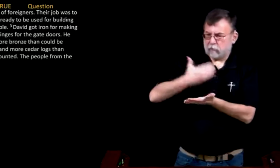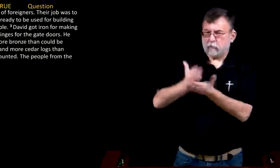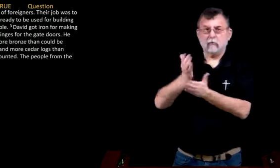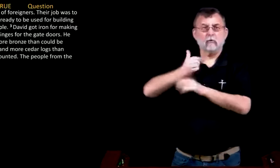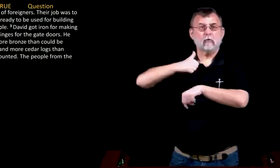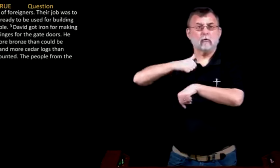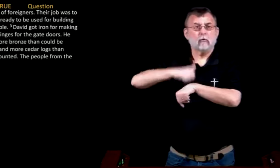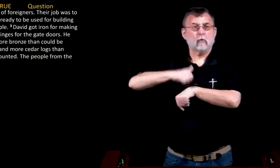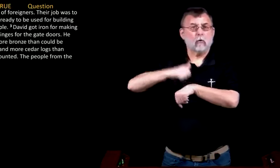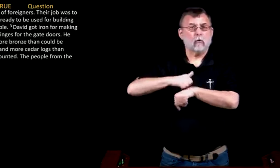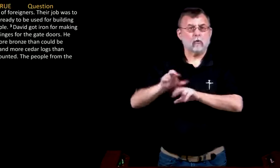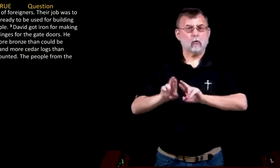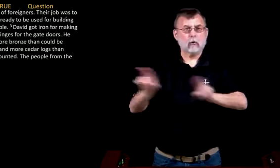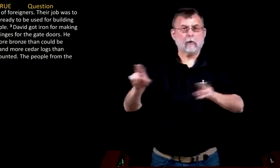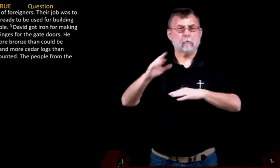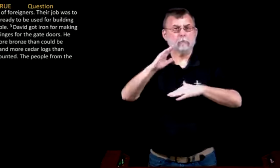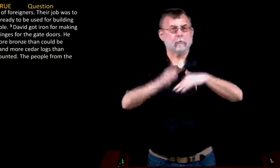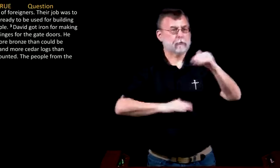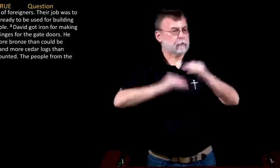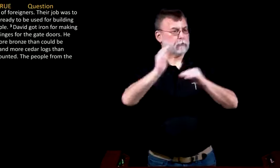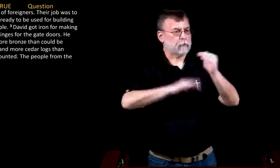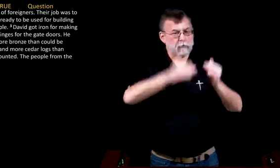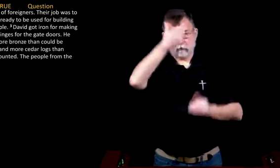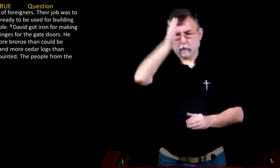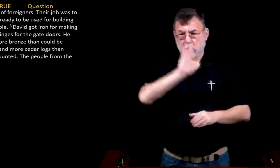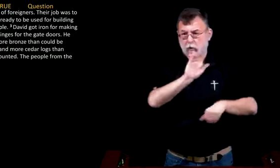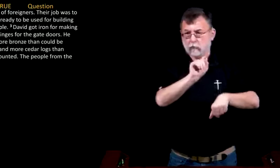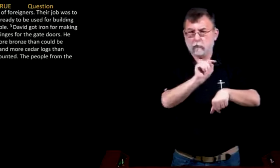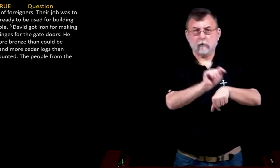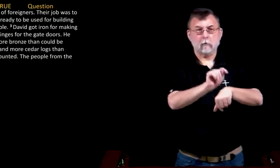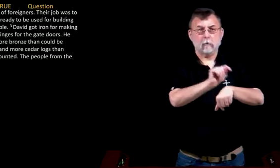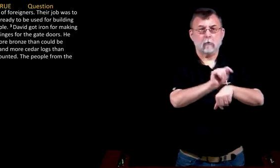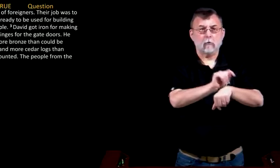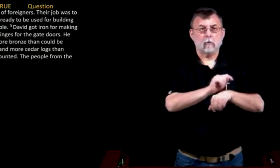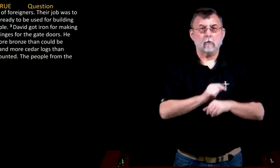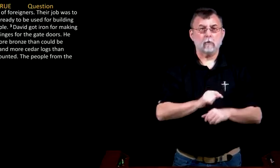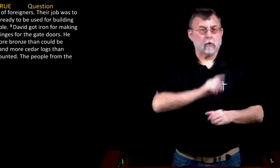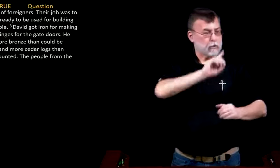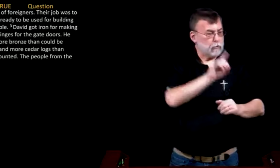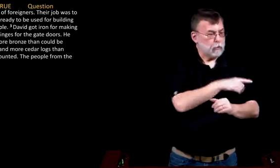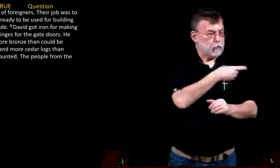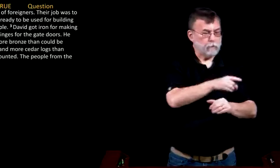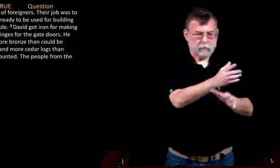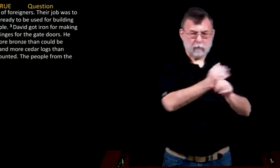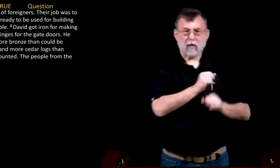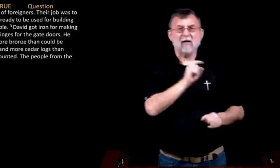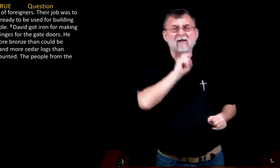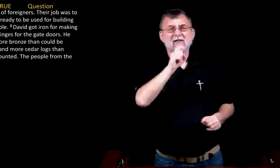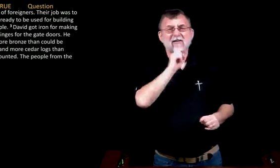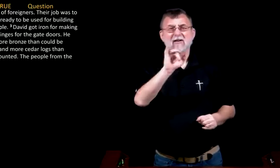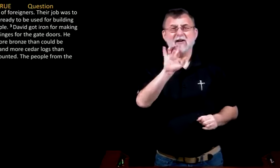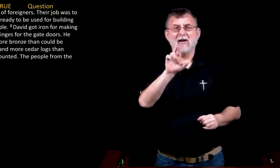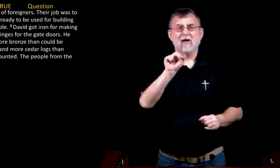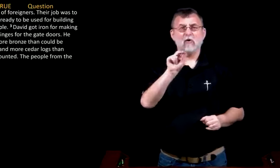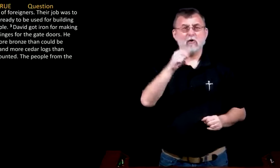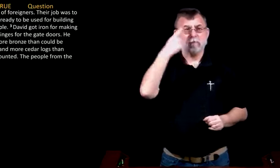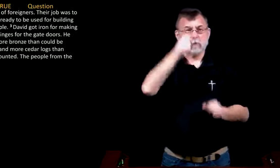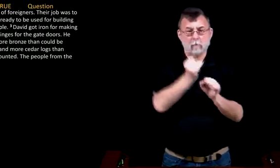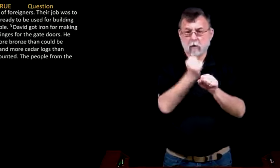stones ready to be used for the building of God's temple. David got iron for making